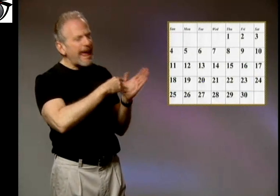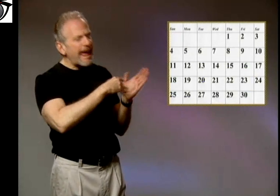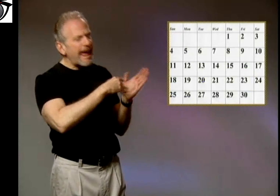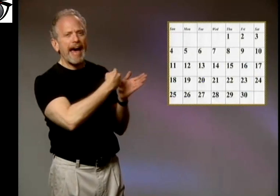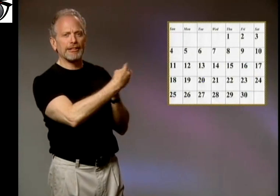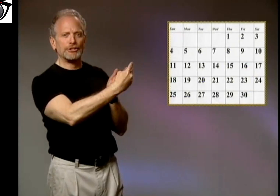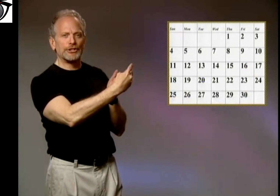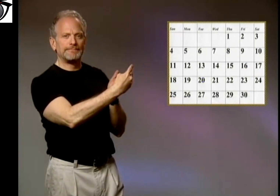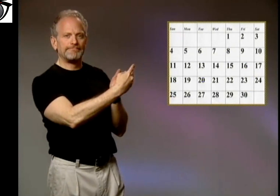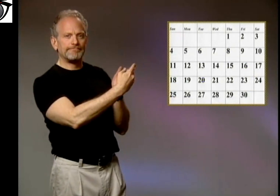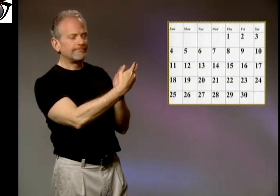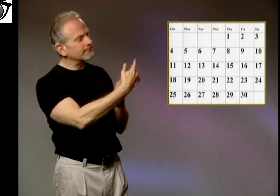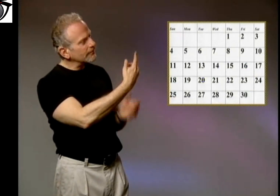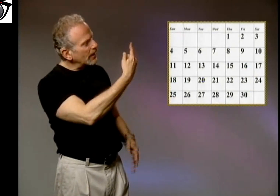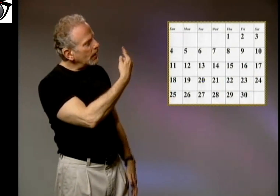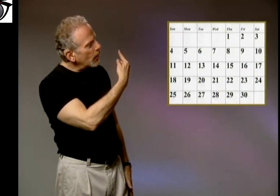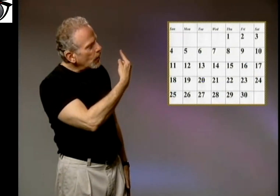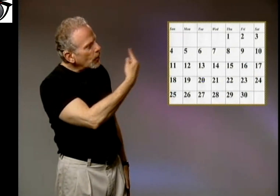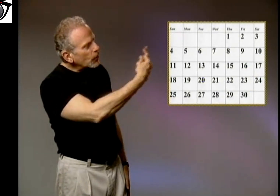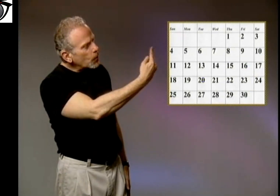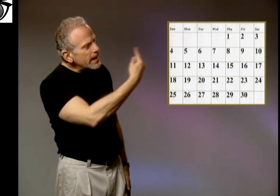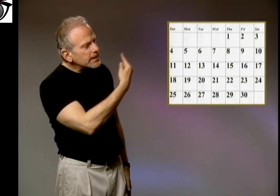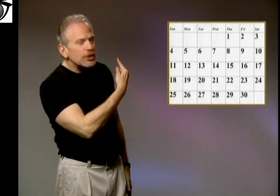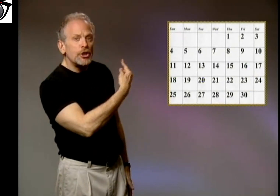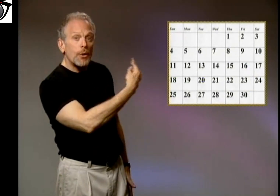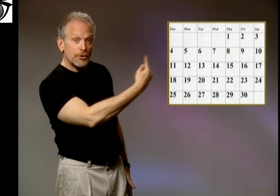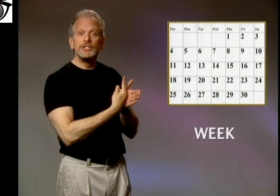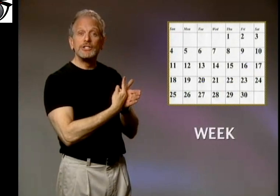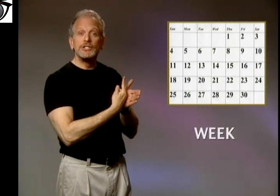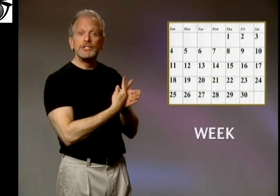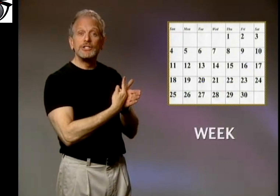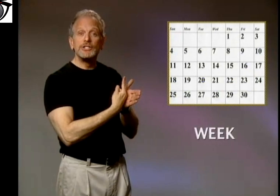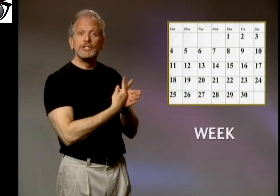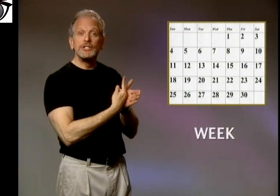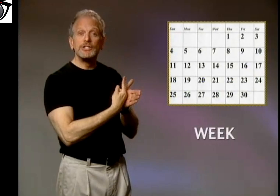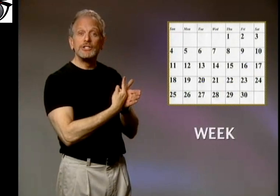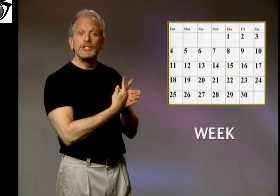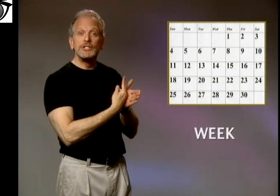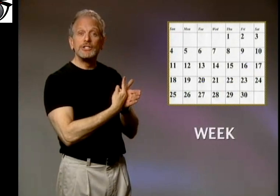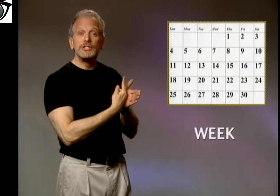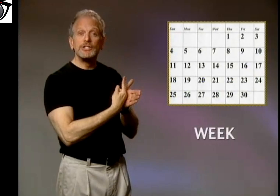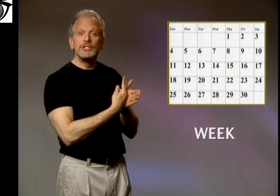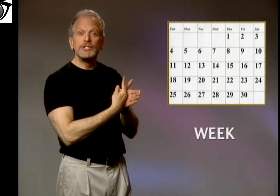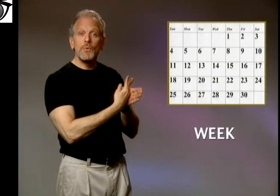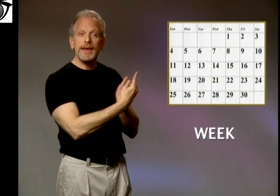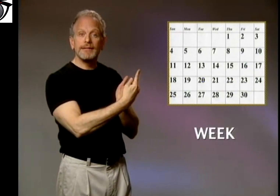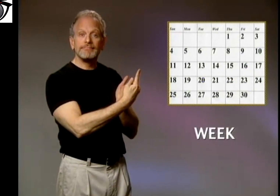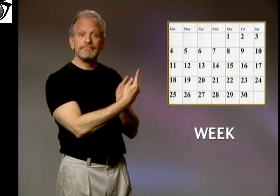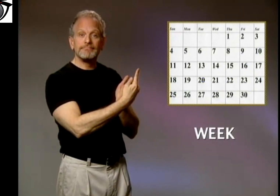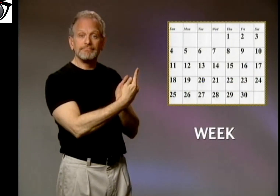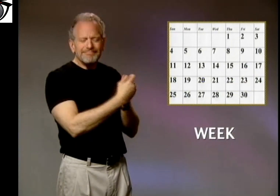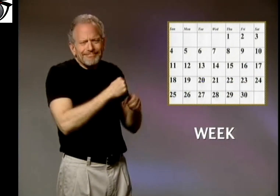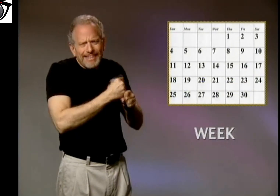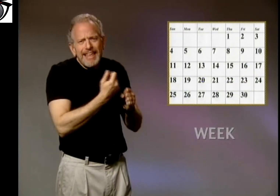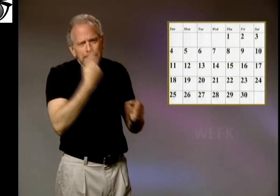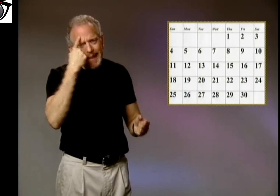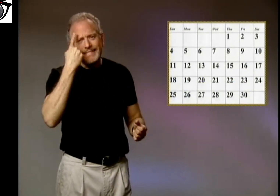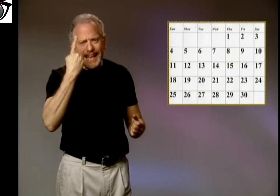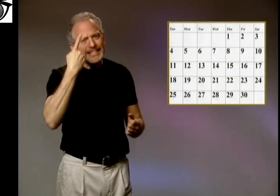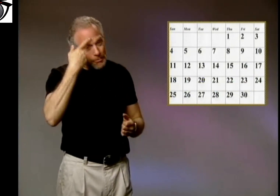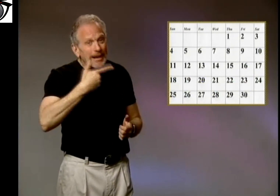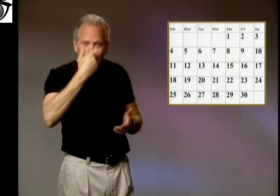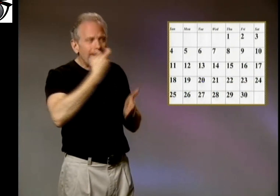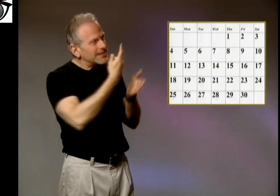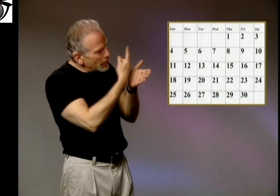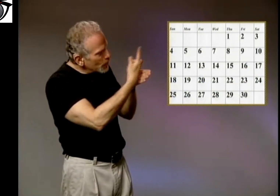Let's look at a calendar. The weeks go across, and the sign is week. That